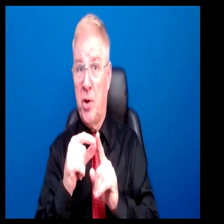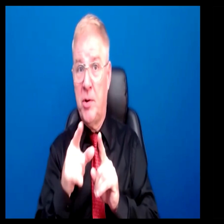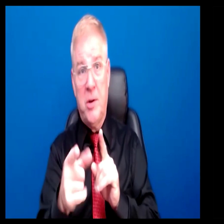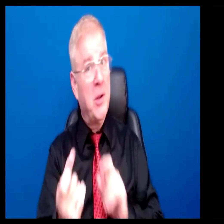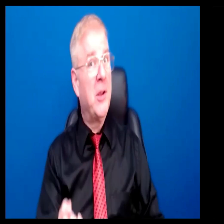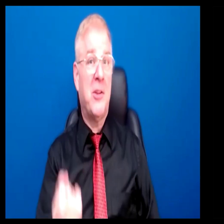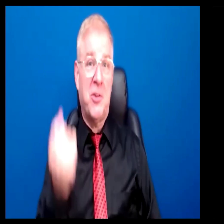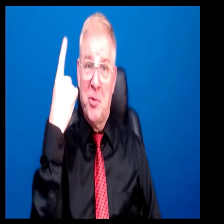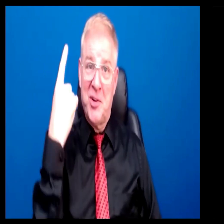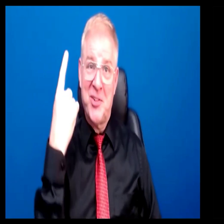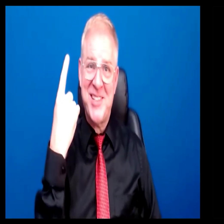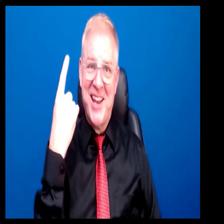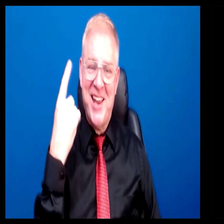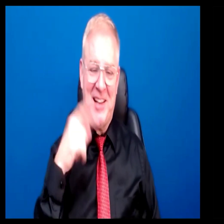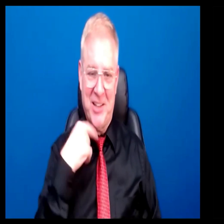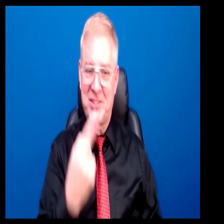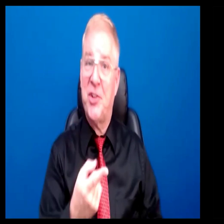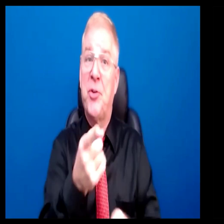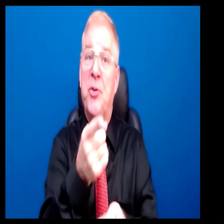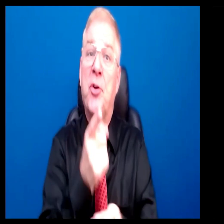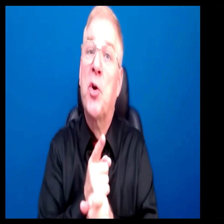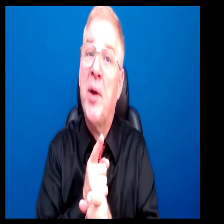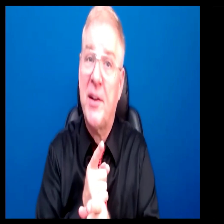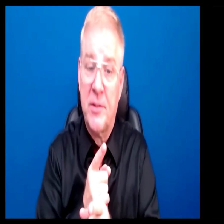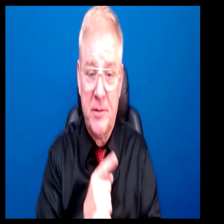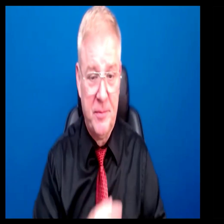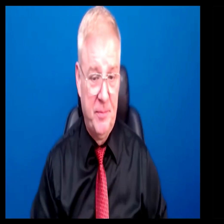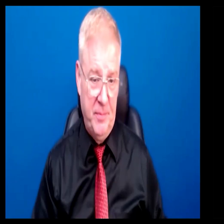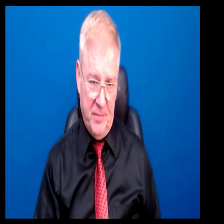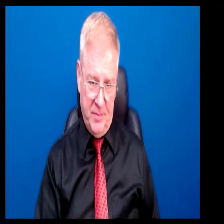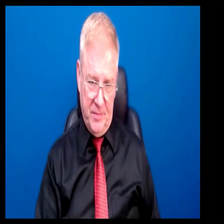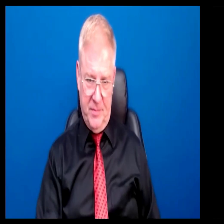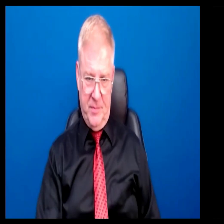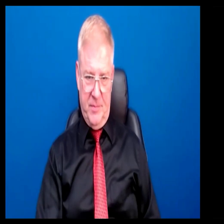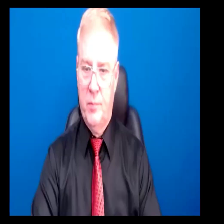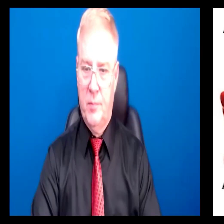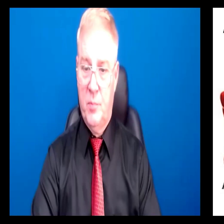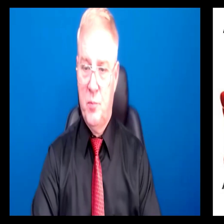right word, you understand. It'll tell you you're correct.